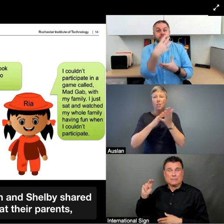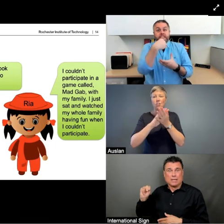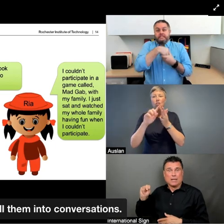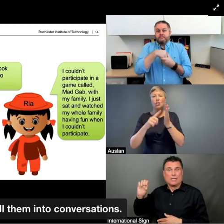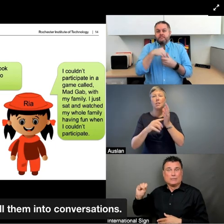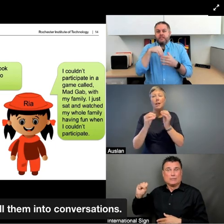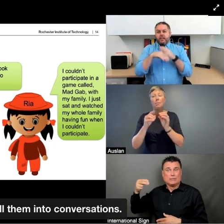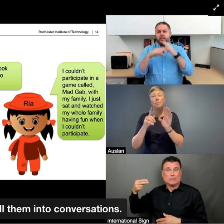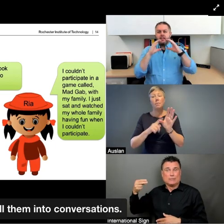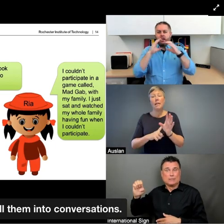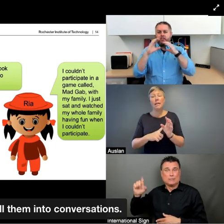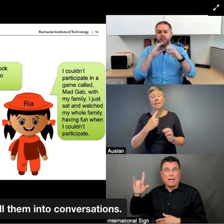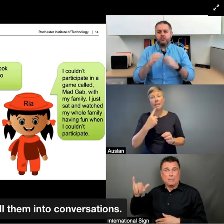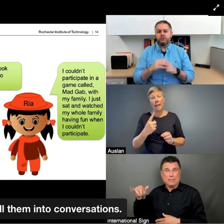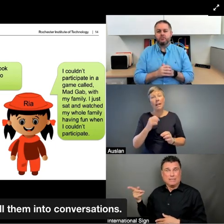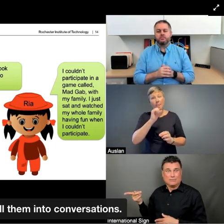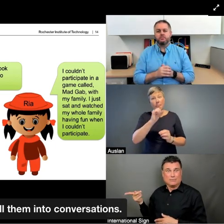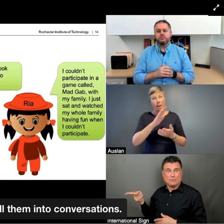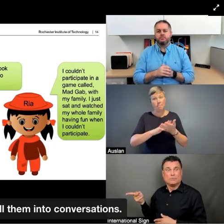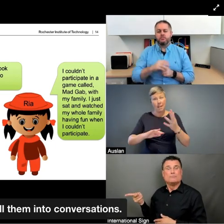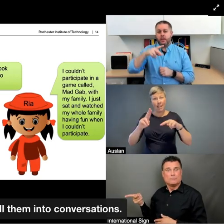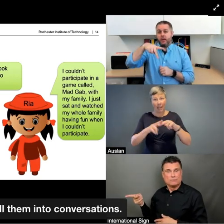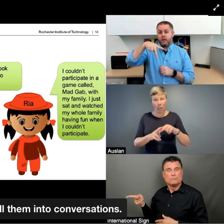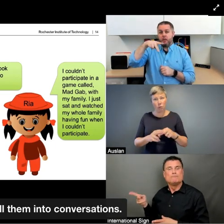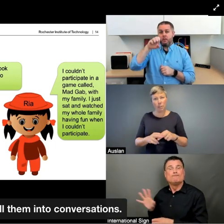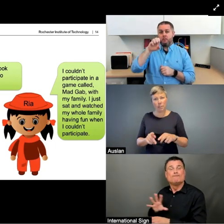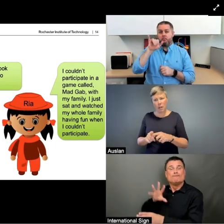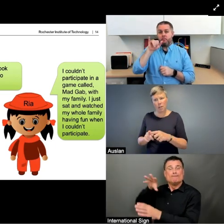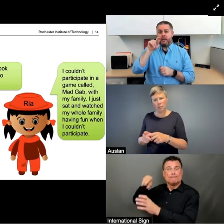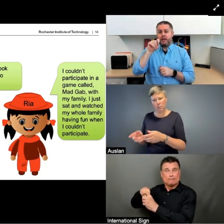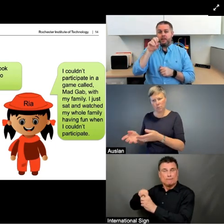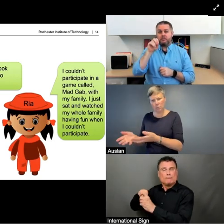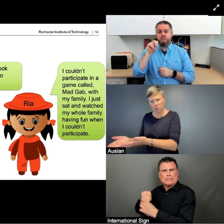parents tended to pull them into conversations.